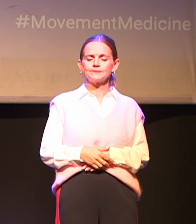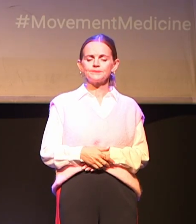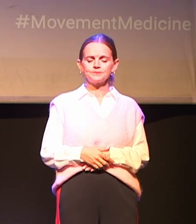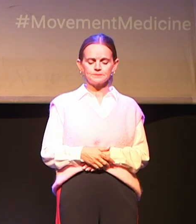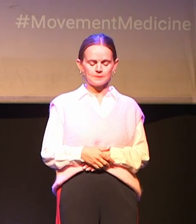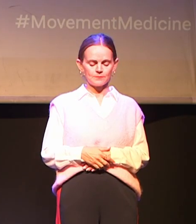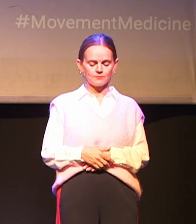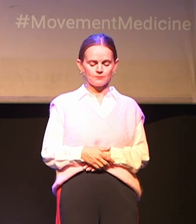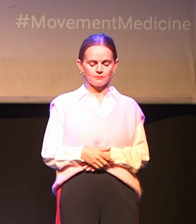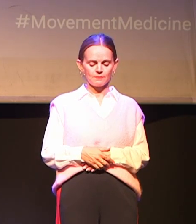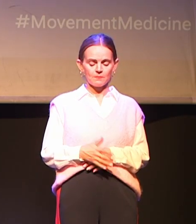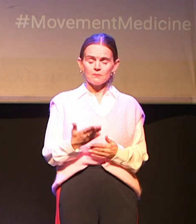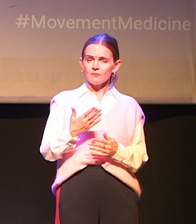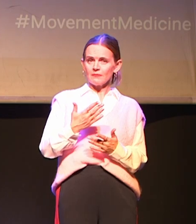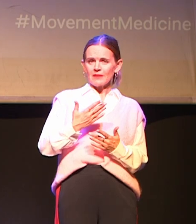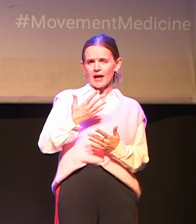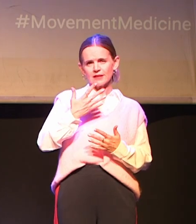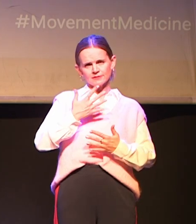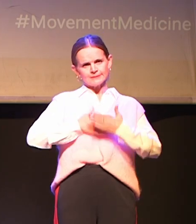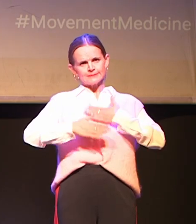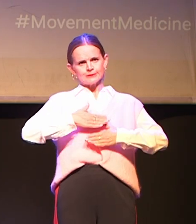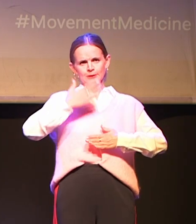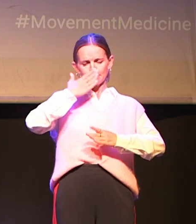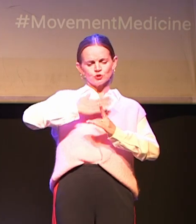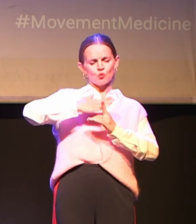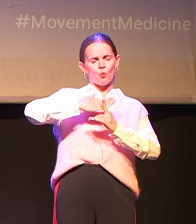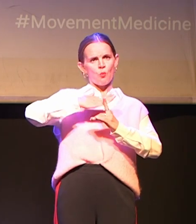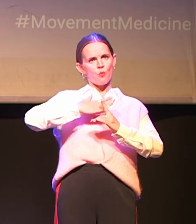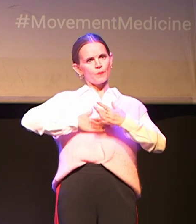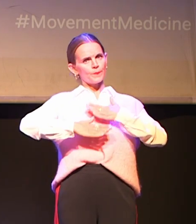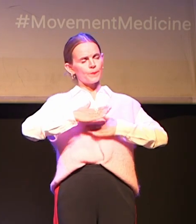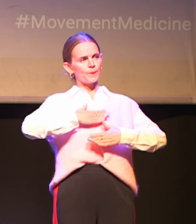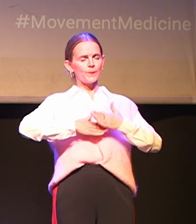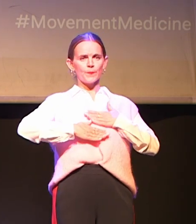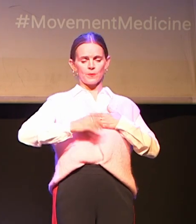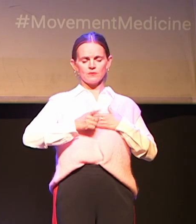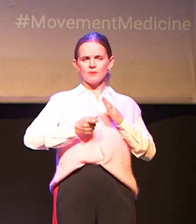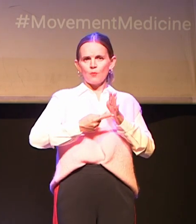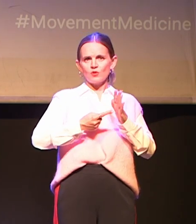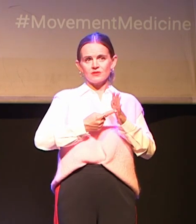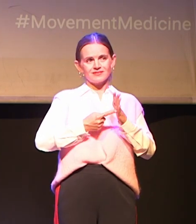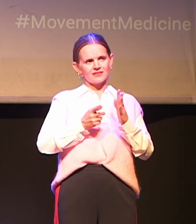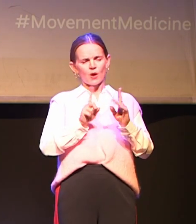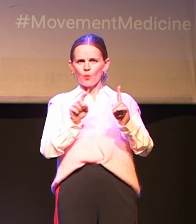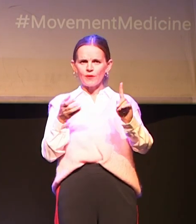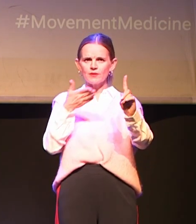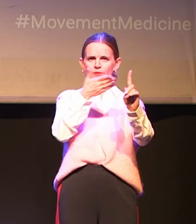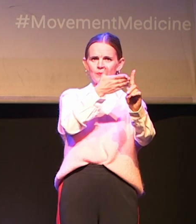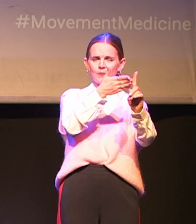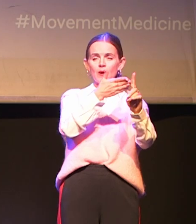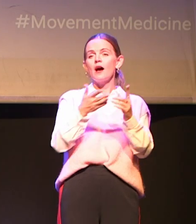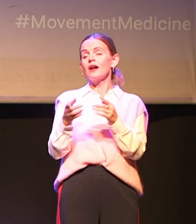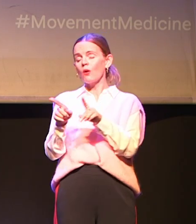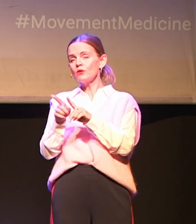for me, there is something about the maturity, and then also like this moment now, and what are we moving towards? And the other piece that calls